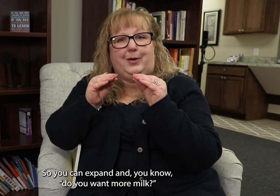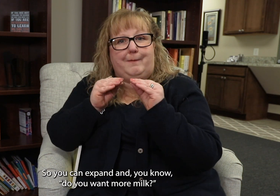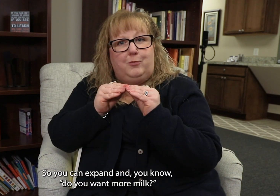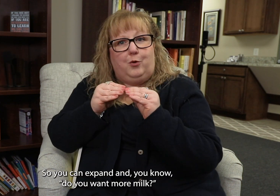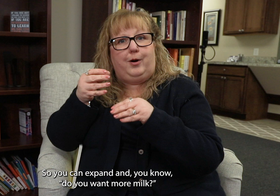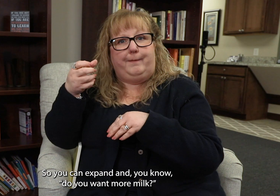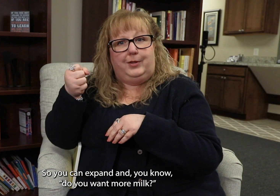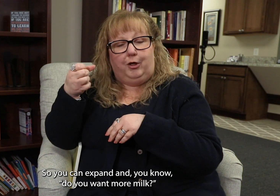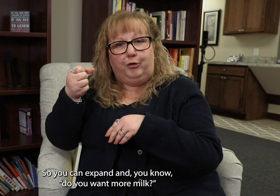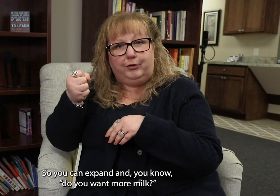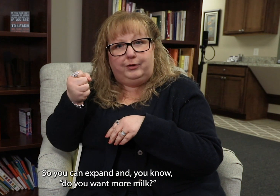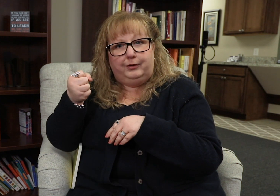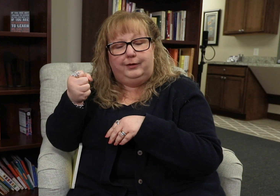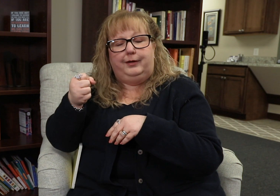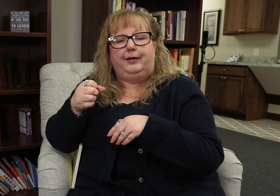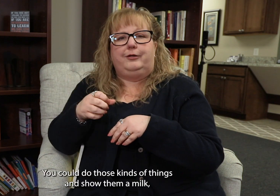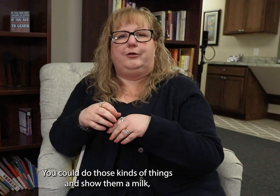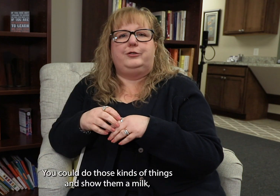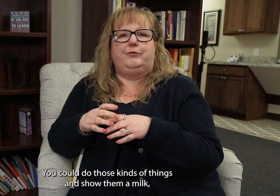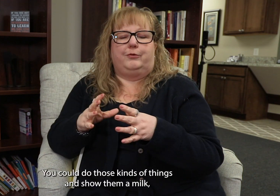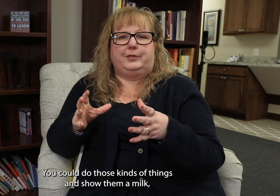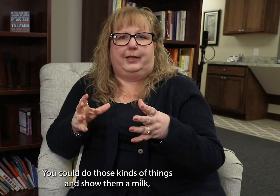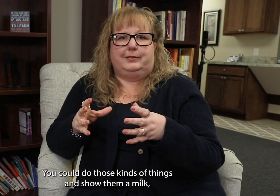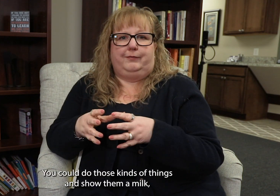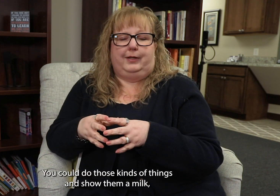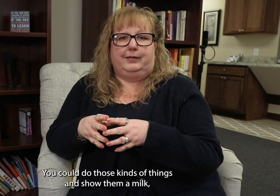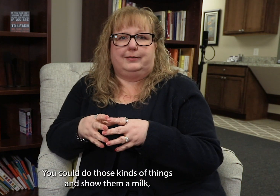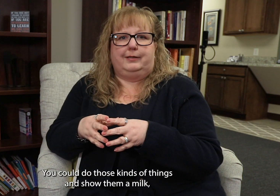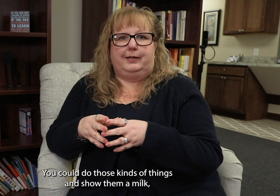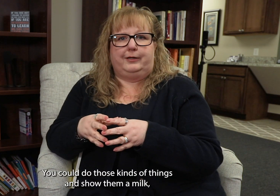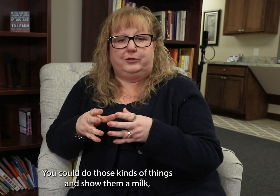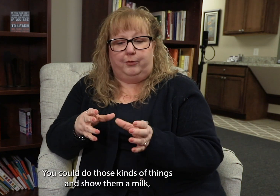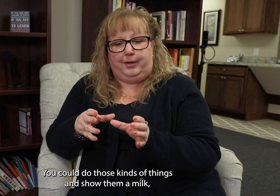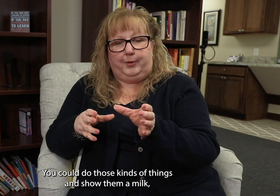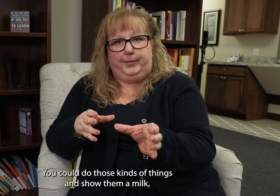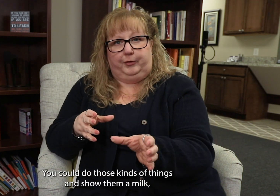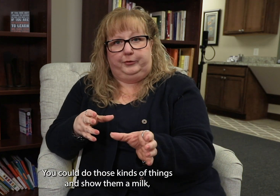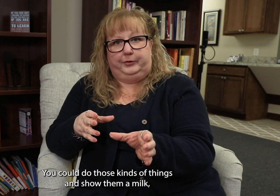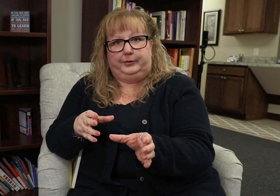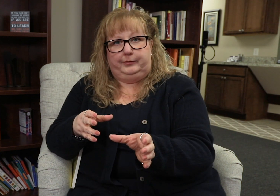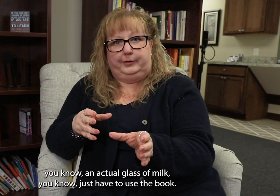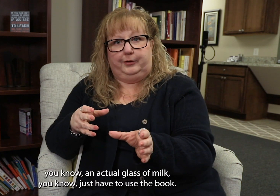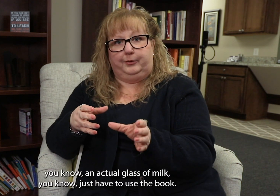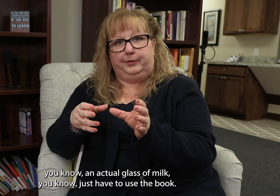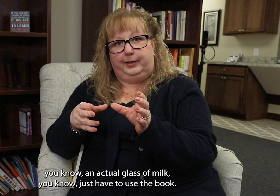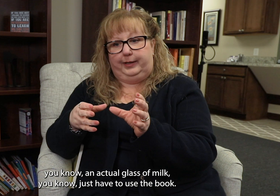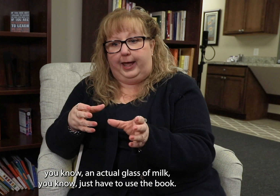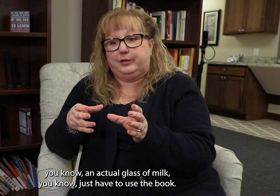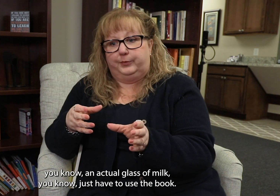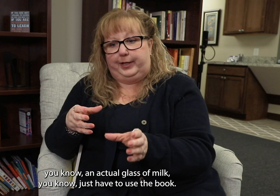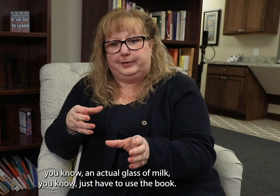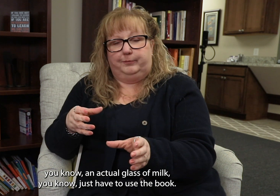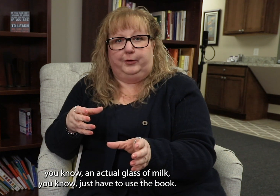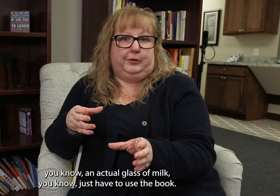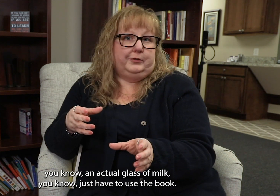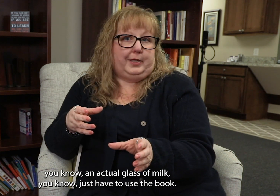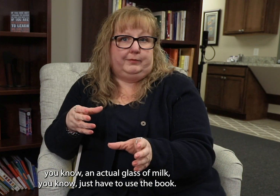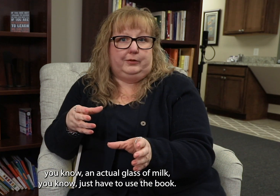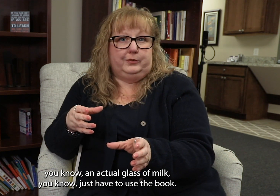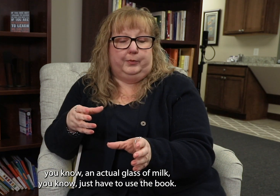want more milk? You could do those kinds of things and show them a milk, you know, an actual glass of milk. You don't just have to use the